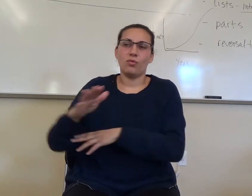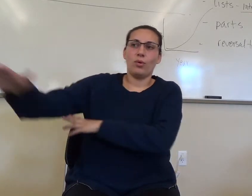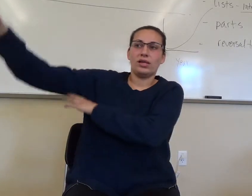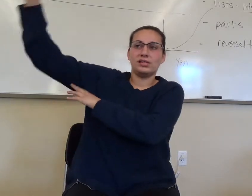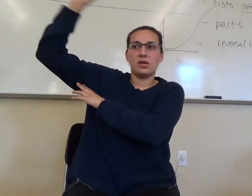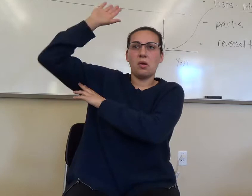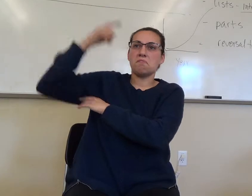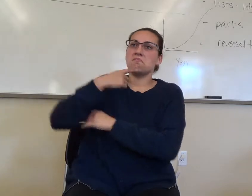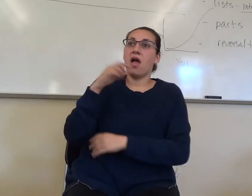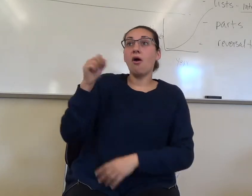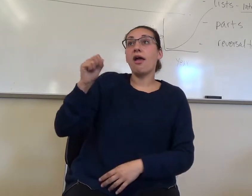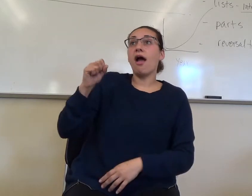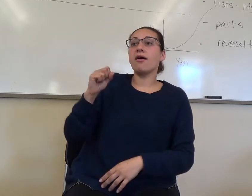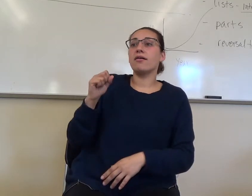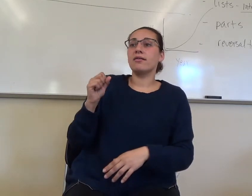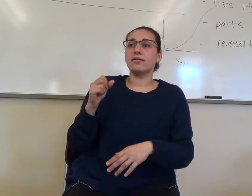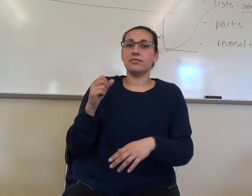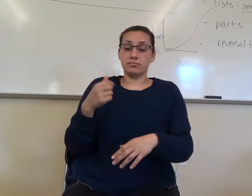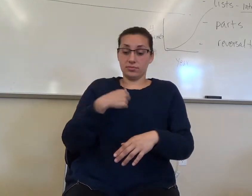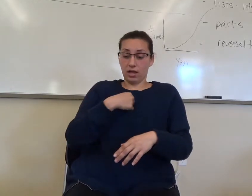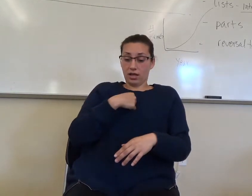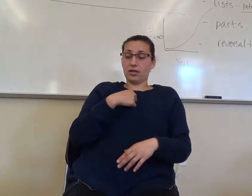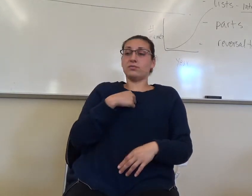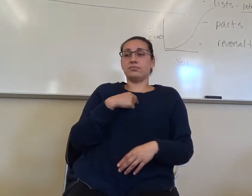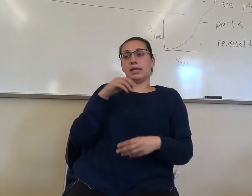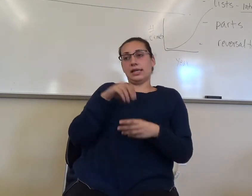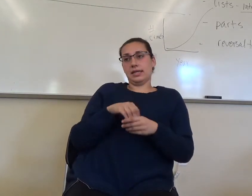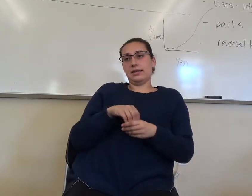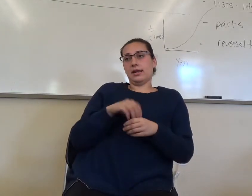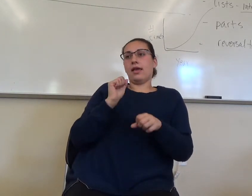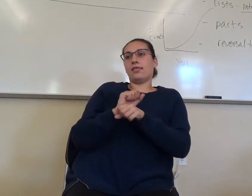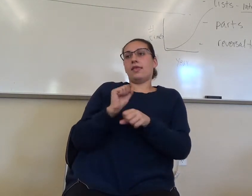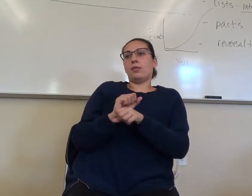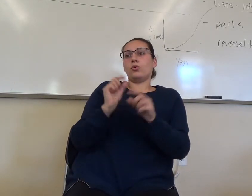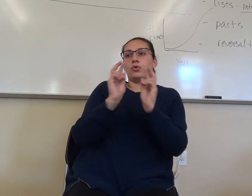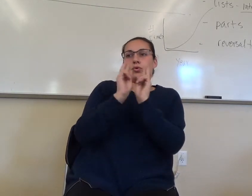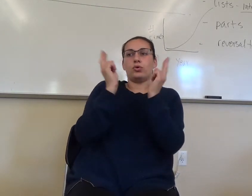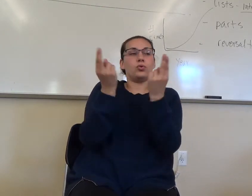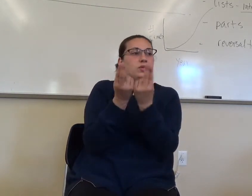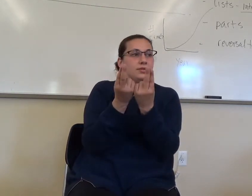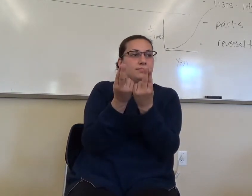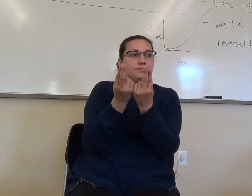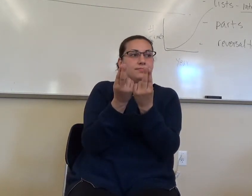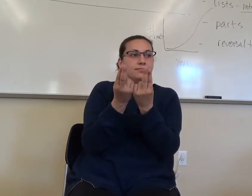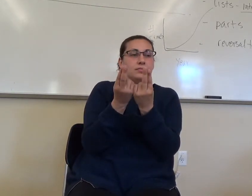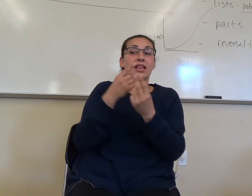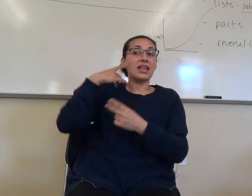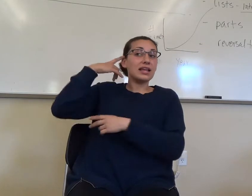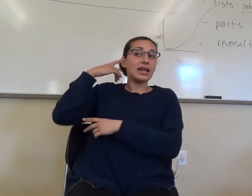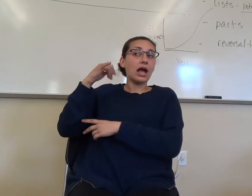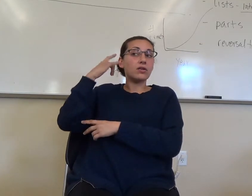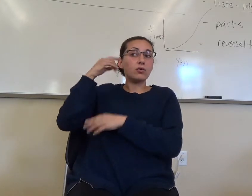yes. I belong to a labor union. I belong to the California Teachers